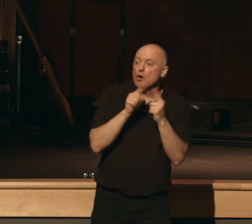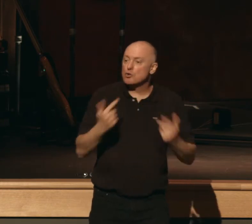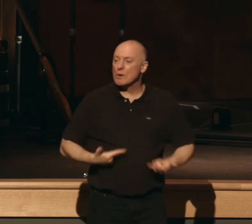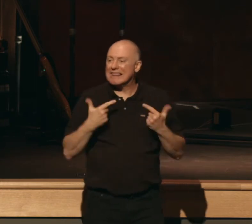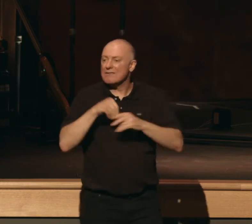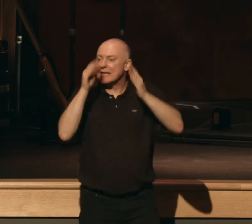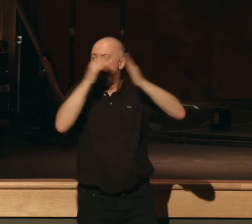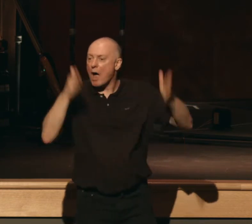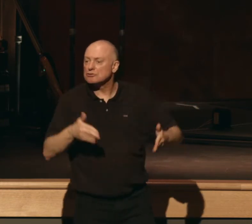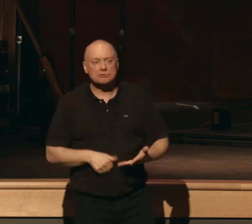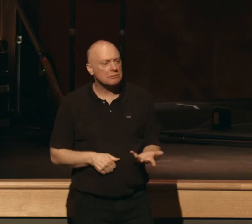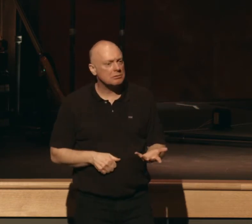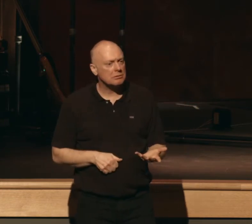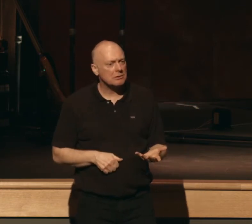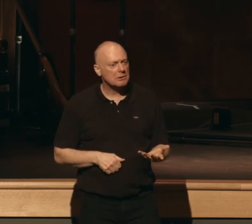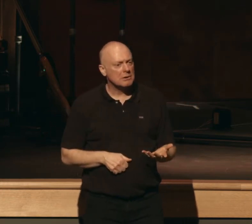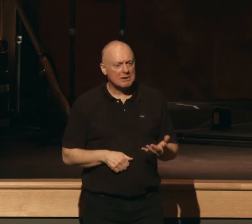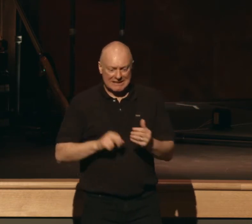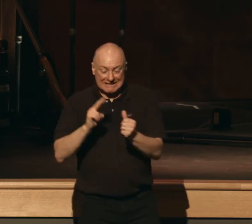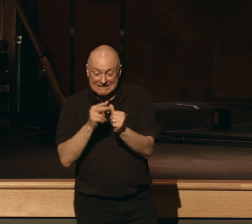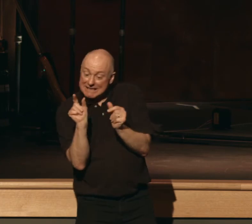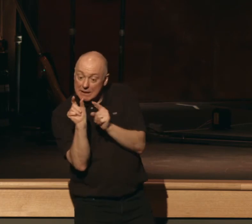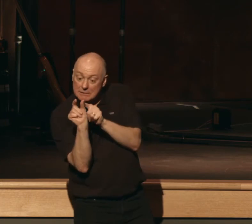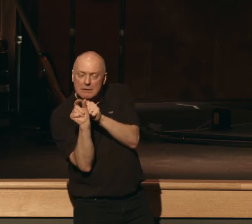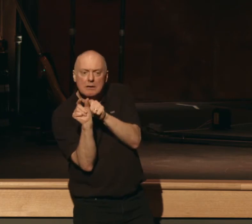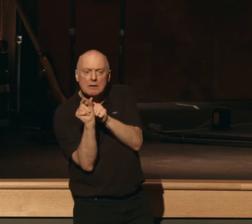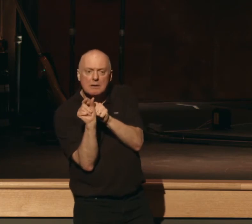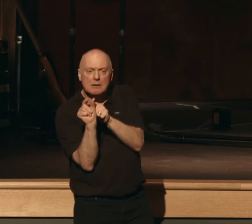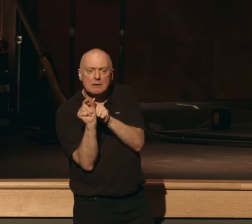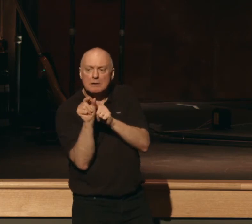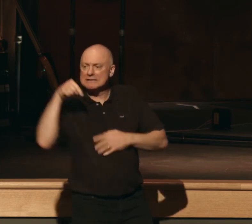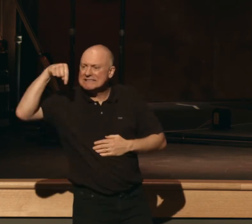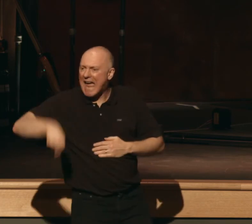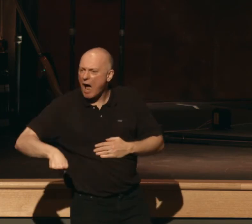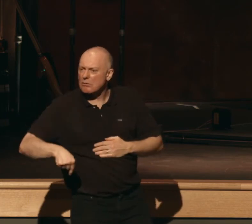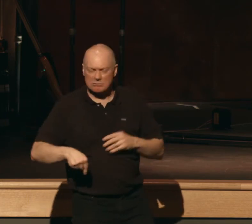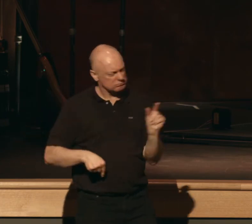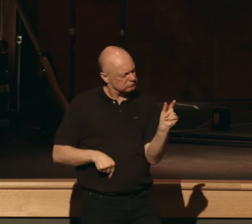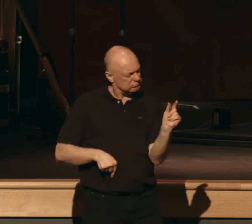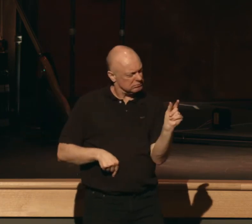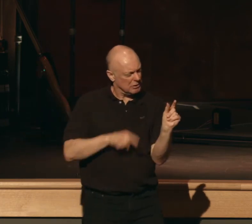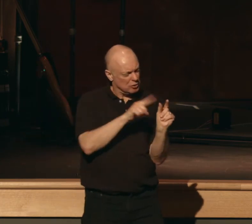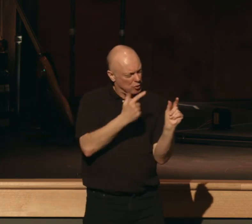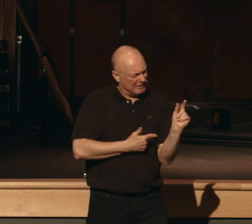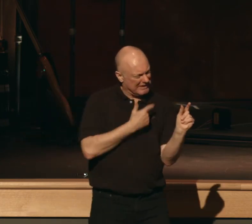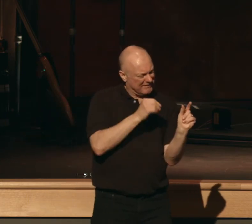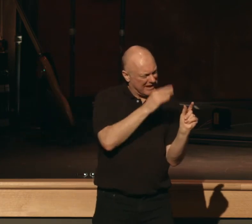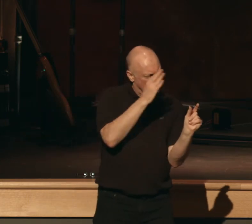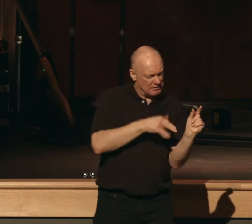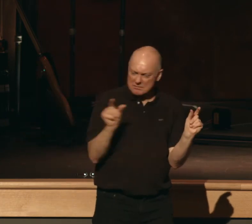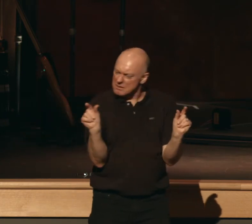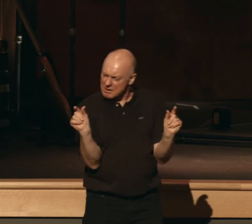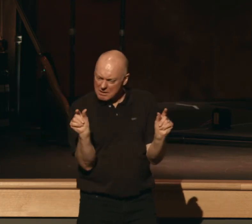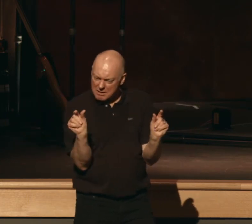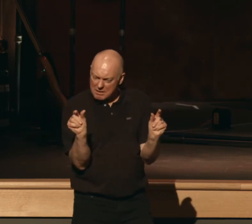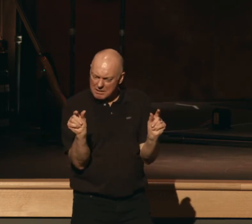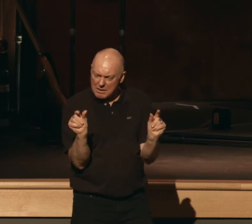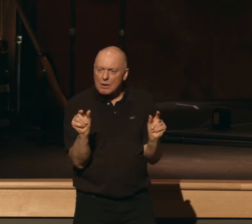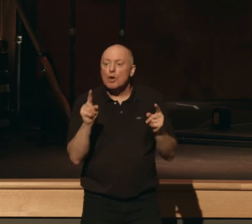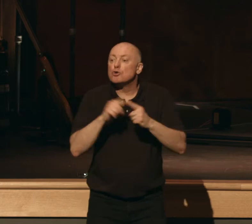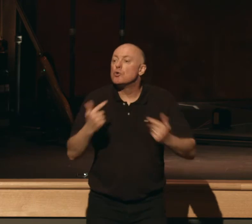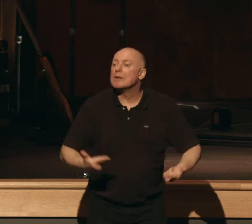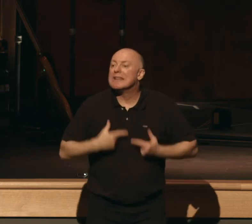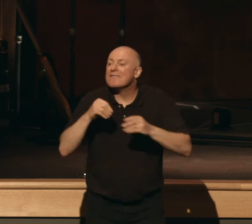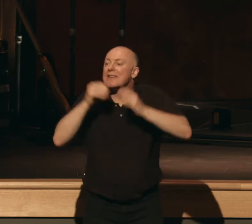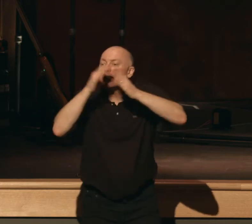in a house. And then the second word means down. So that word dwell means to live in a house,